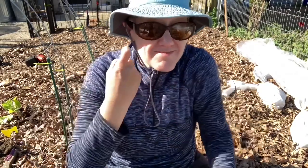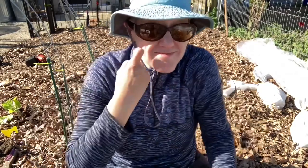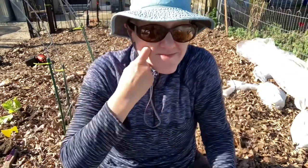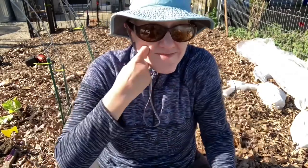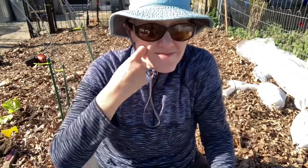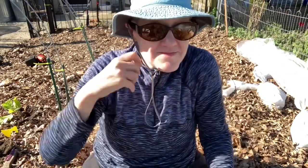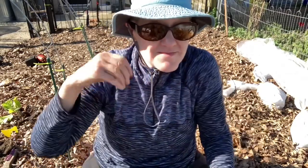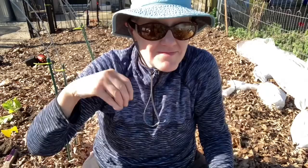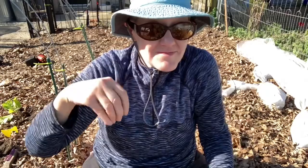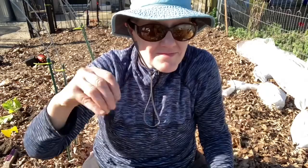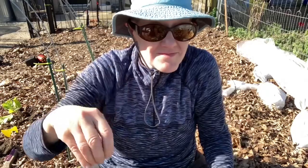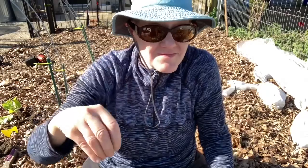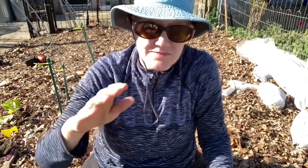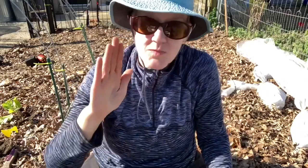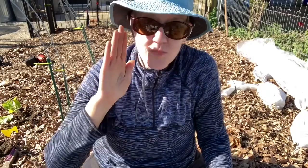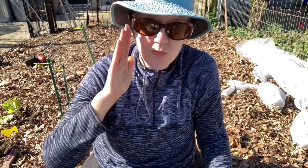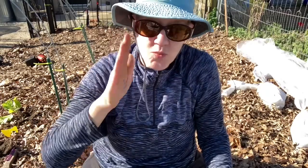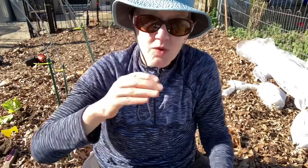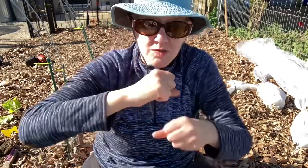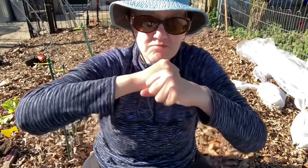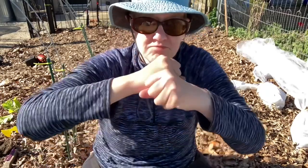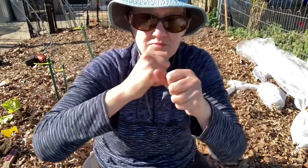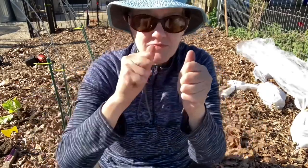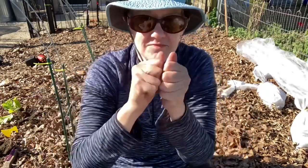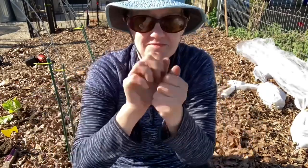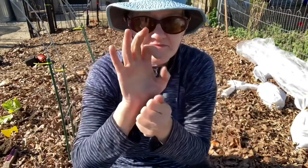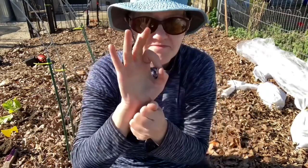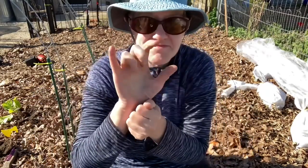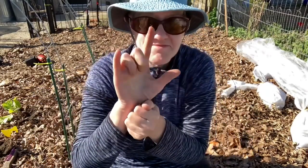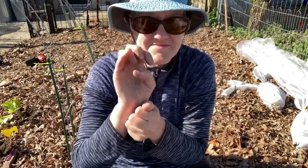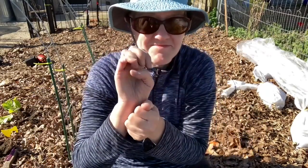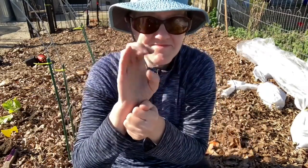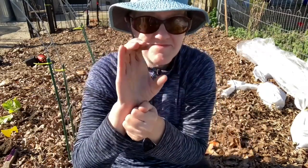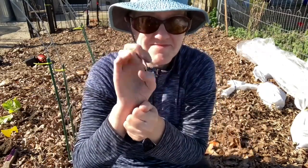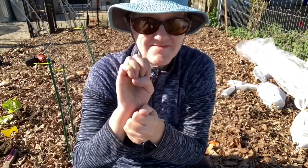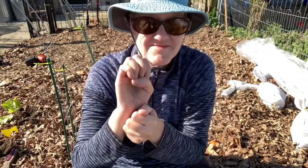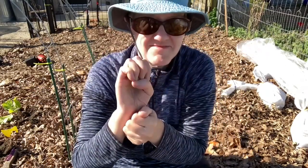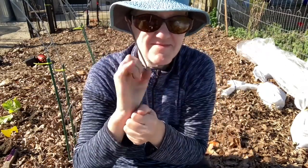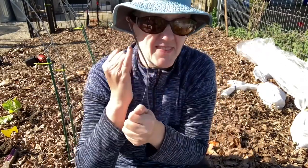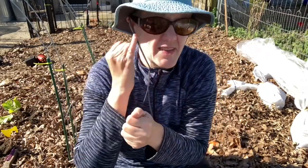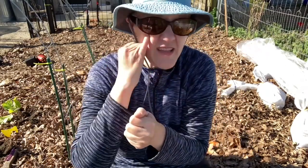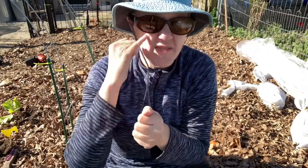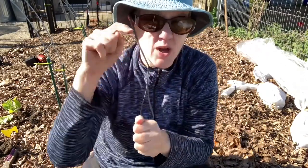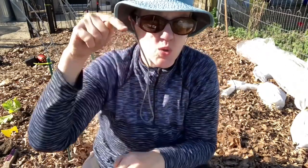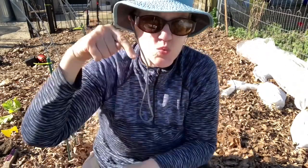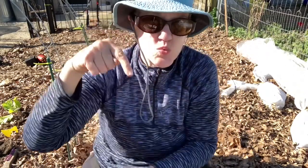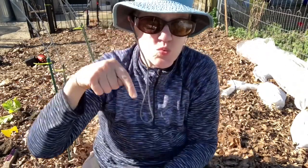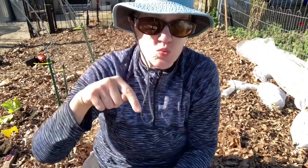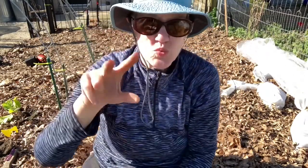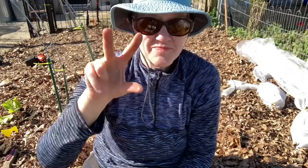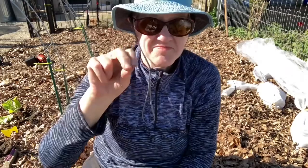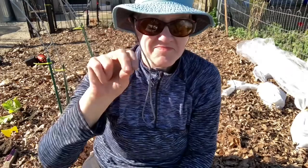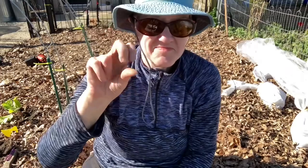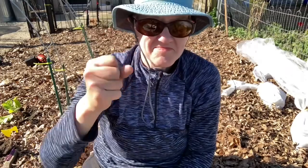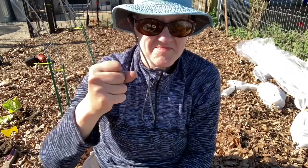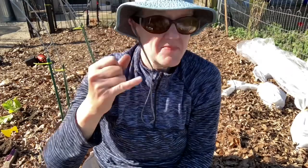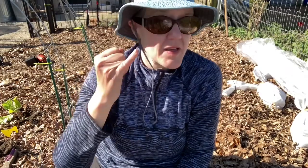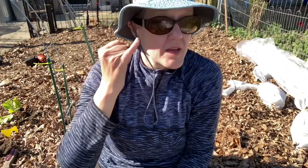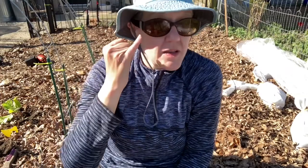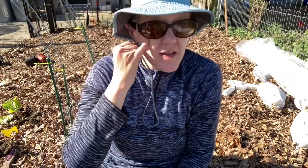these are still recently transplanted and the temperatures drops down in the 30s, I will cover them with some fleece. Now,